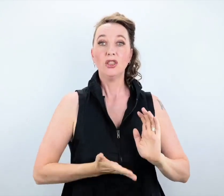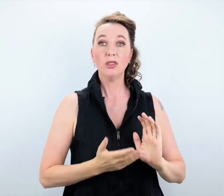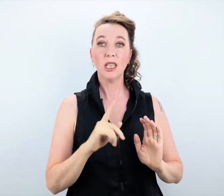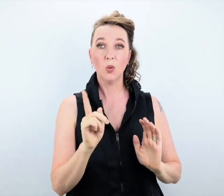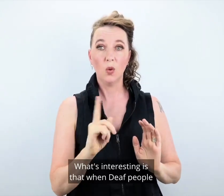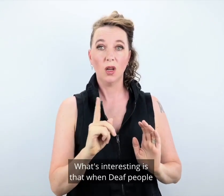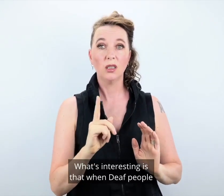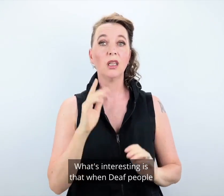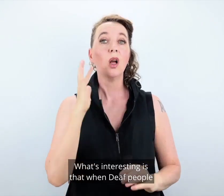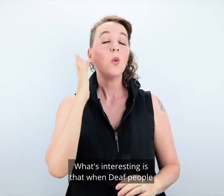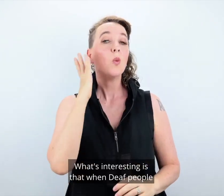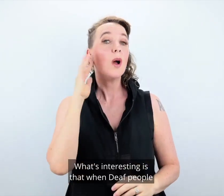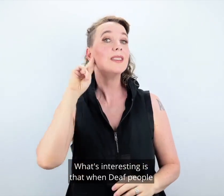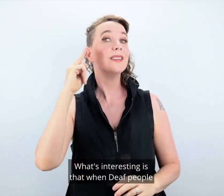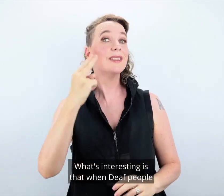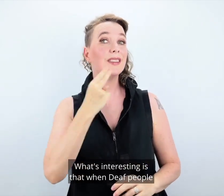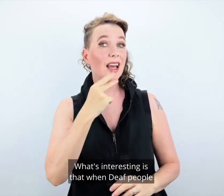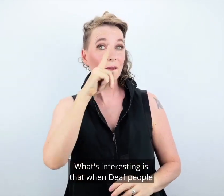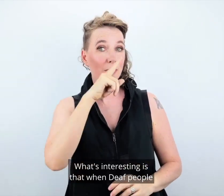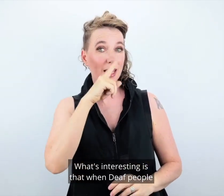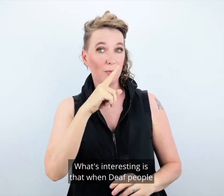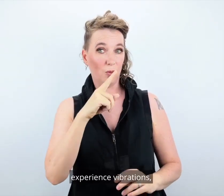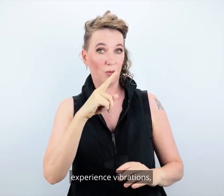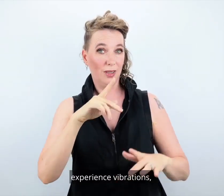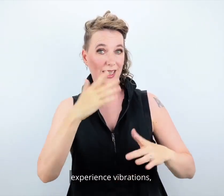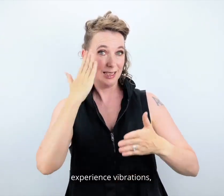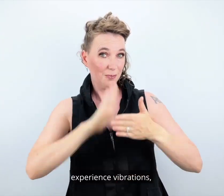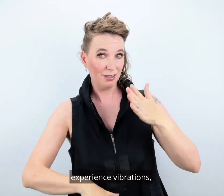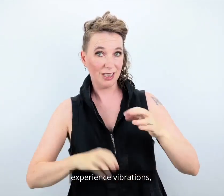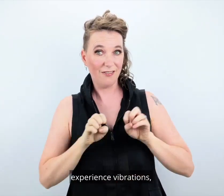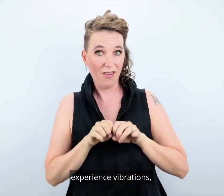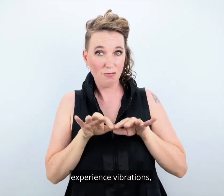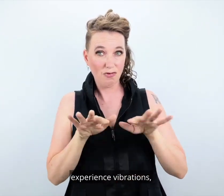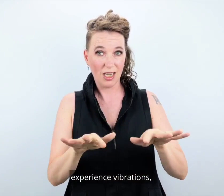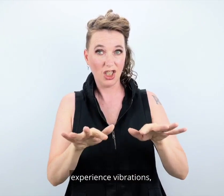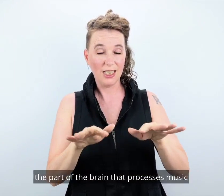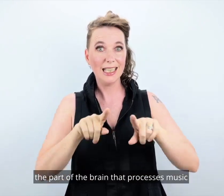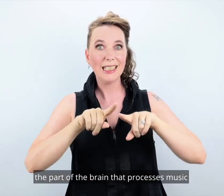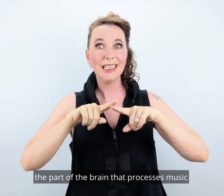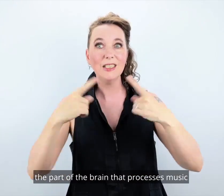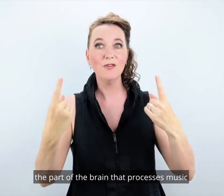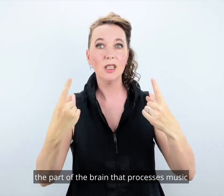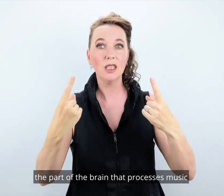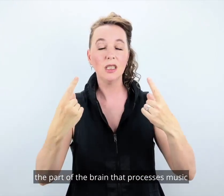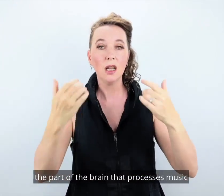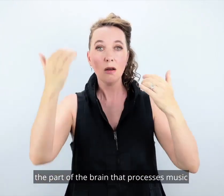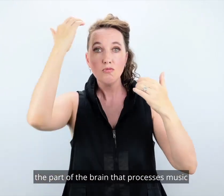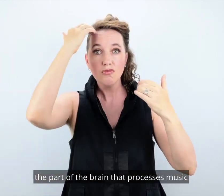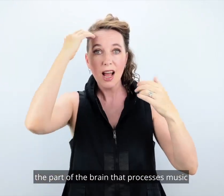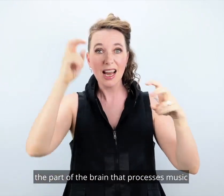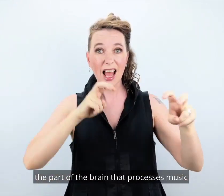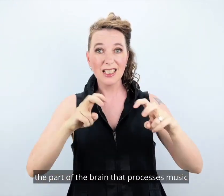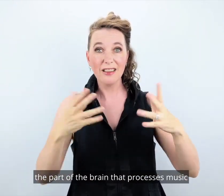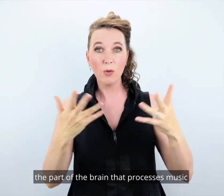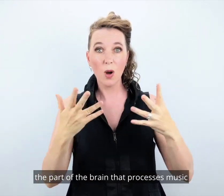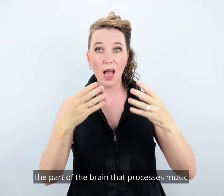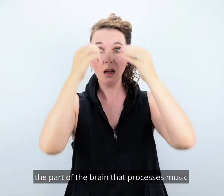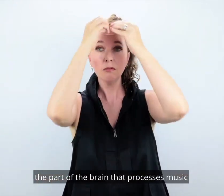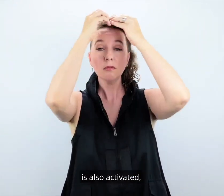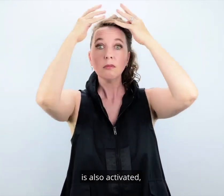What's interesting is that when deaf people experience vibrations, the part of the brain that processes music is